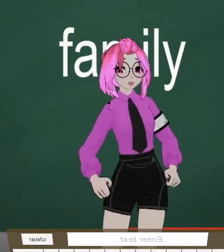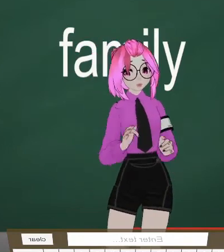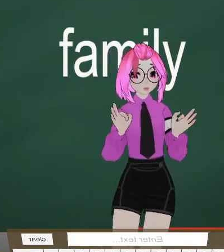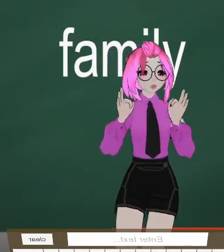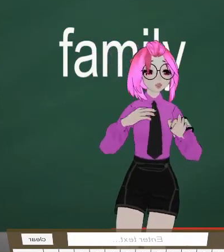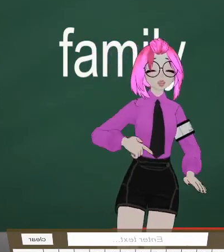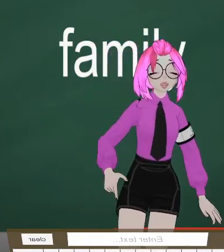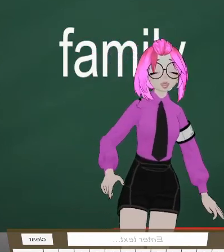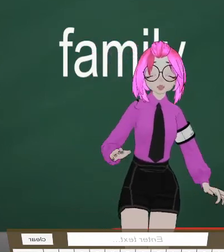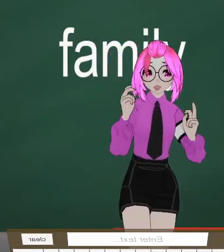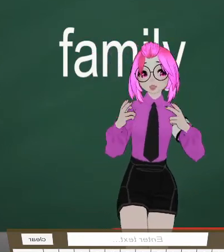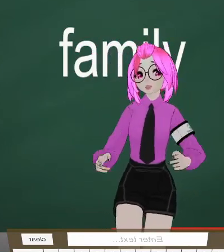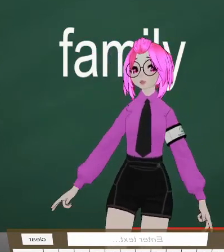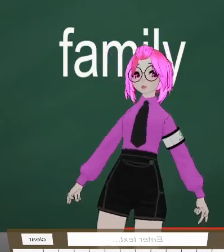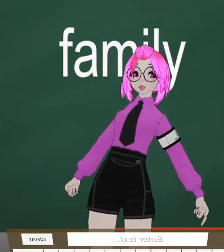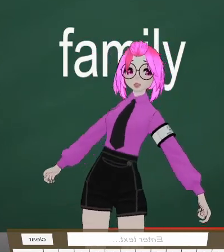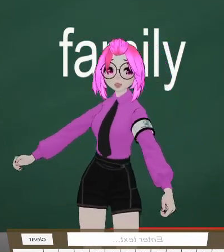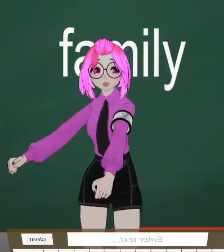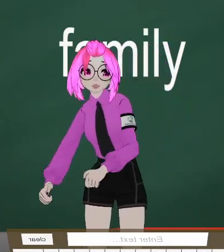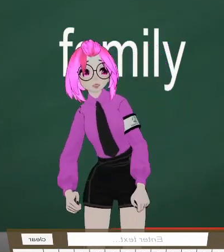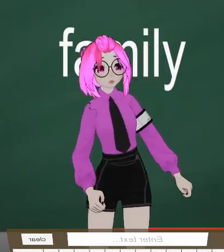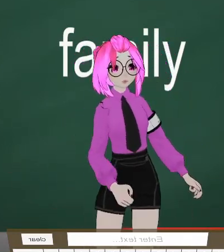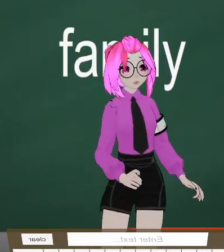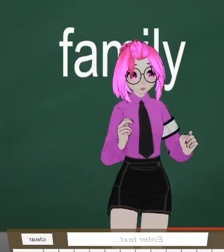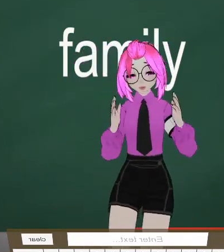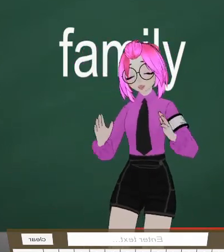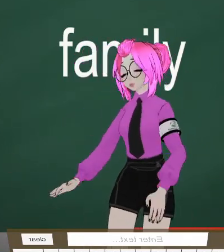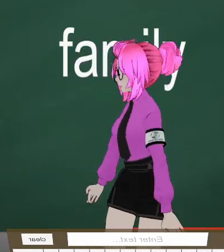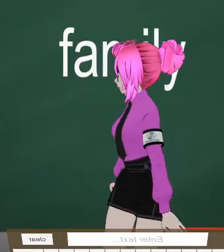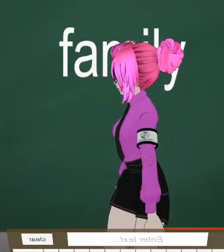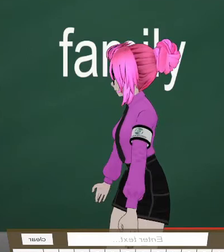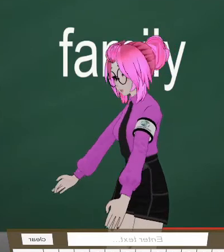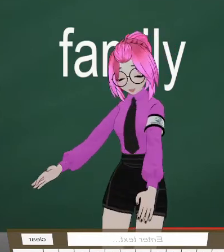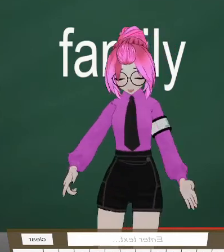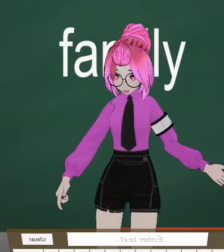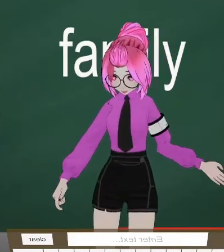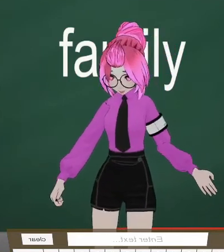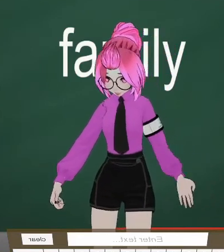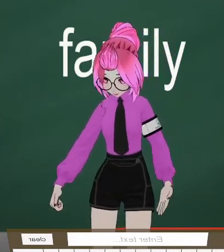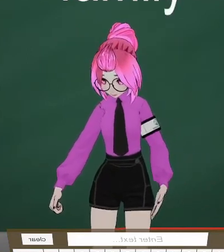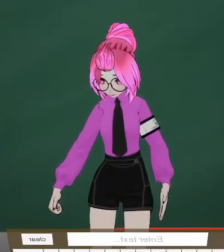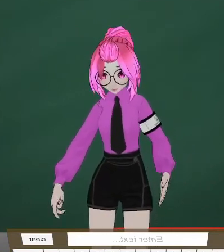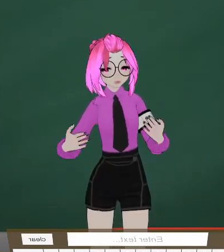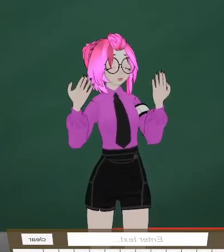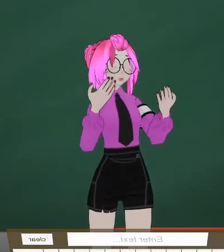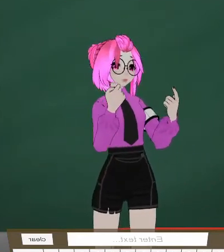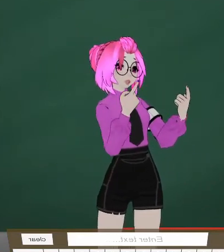it's really important to me okay okay let's see so you guys